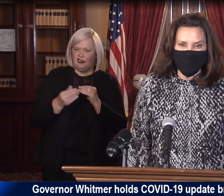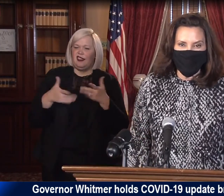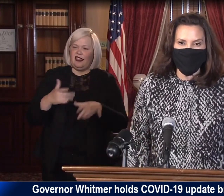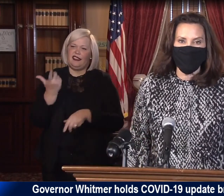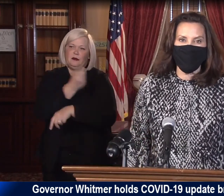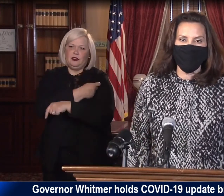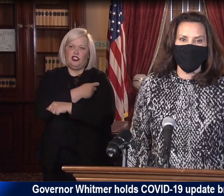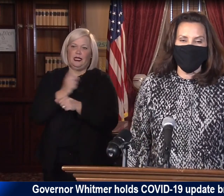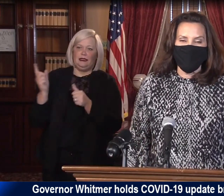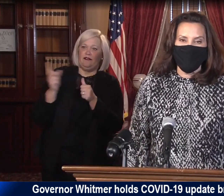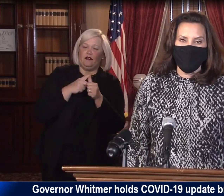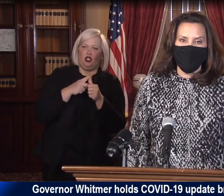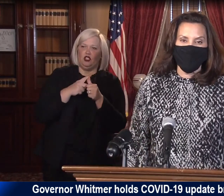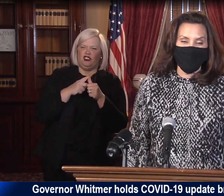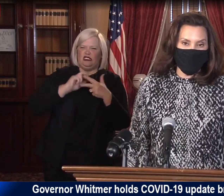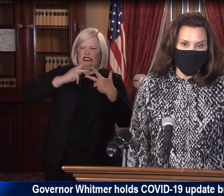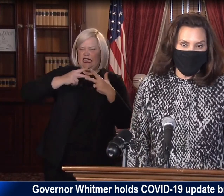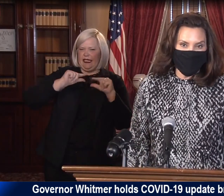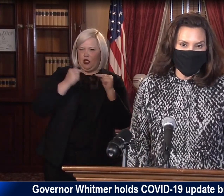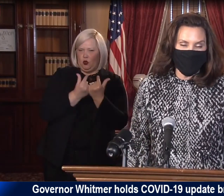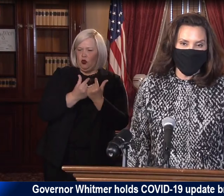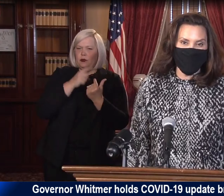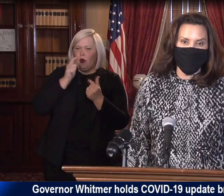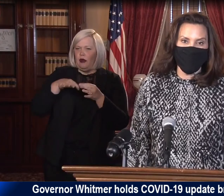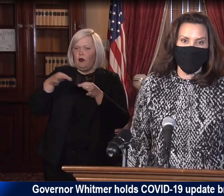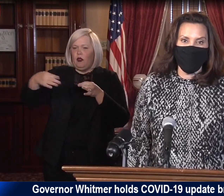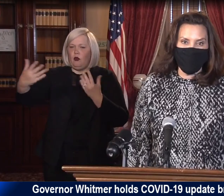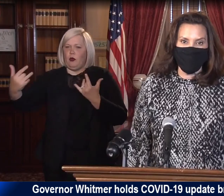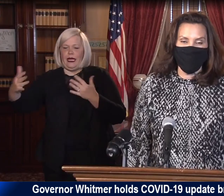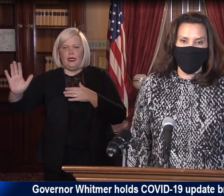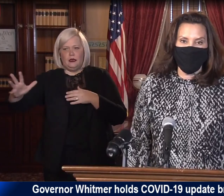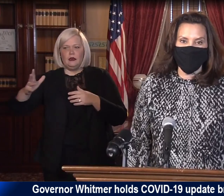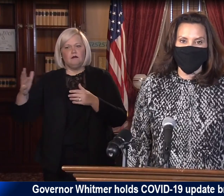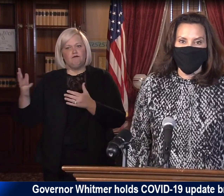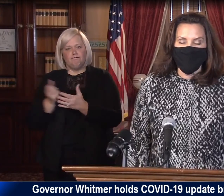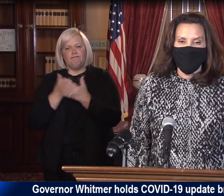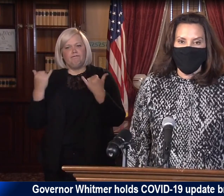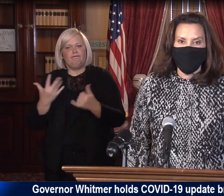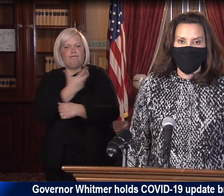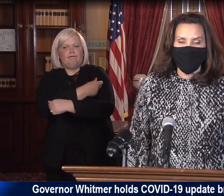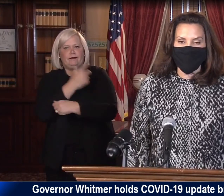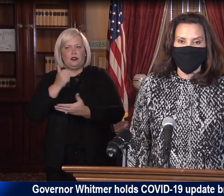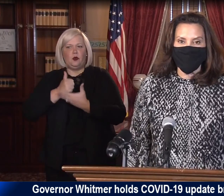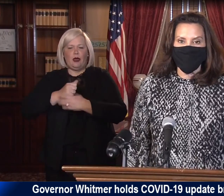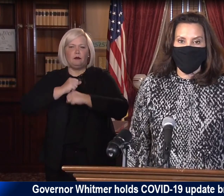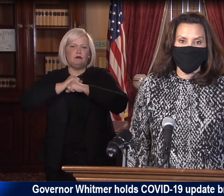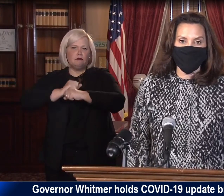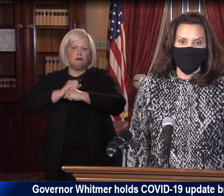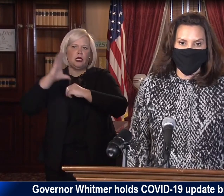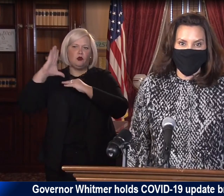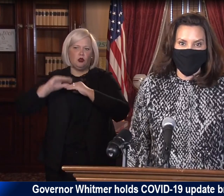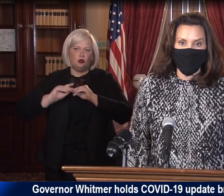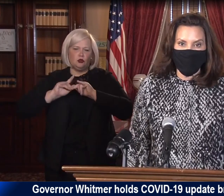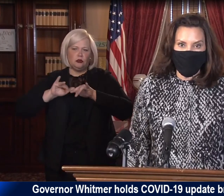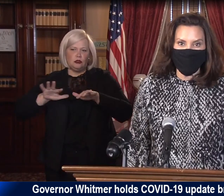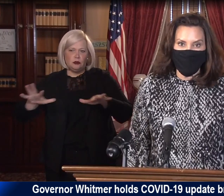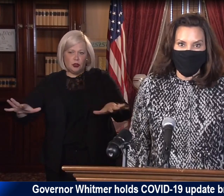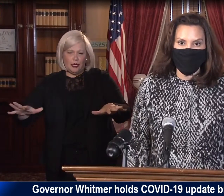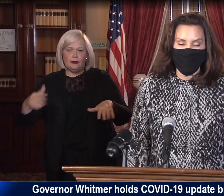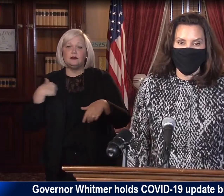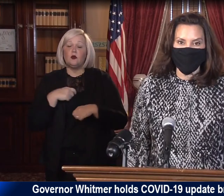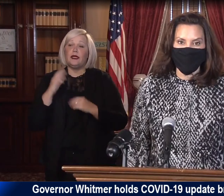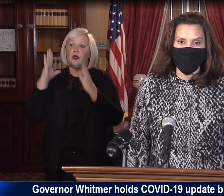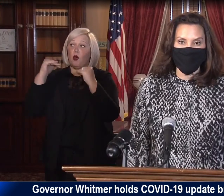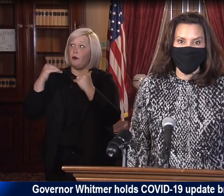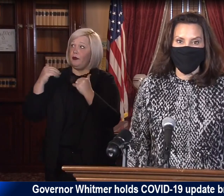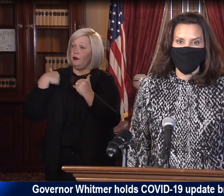is eligible for getting vaccinated, and we are hopeful that as vaccines continue to ramp